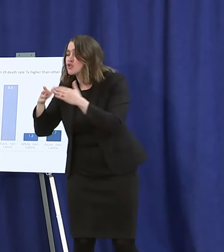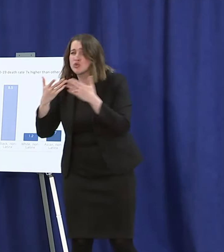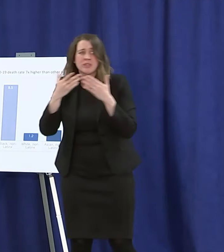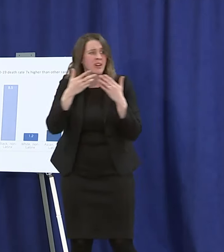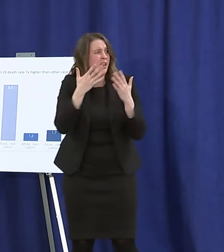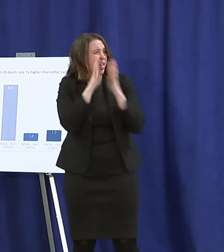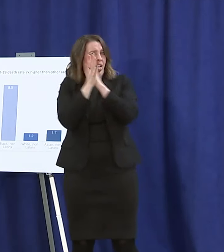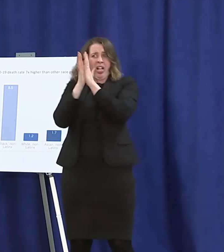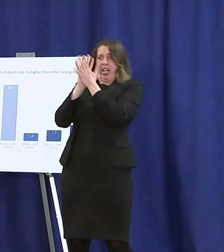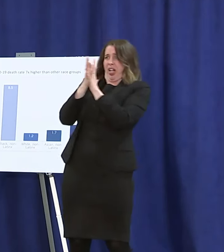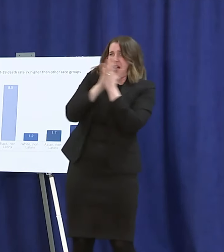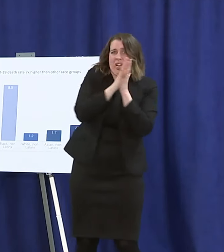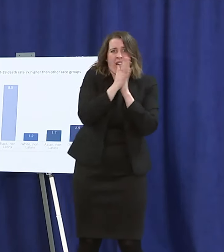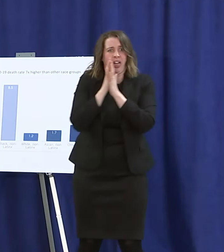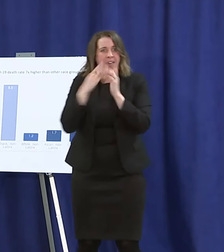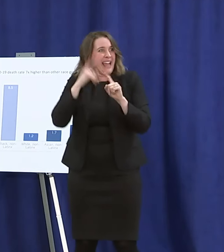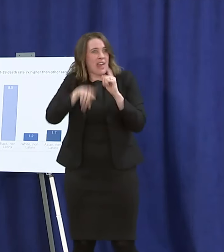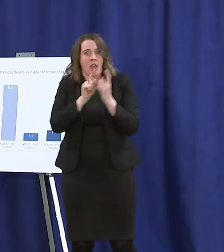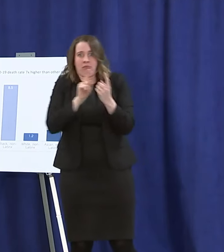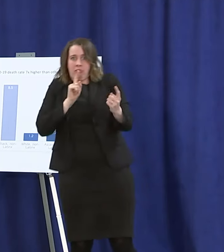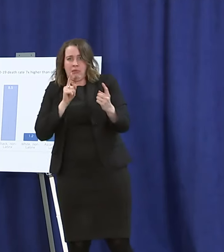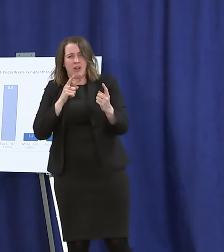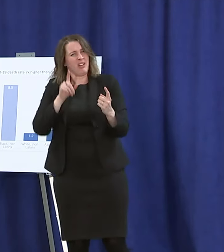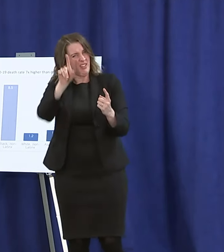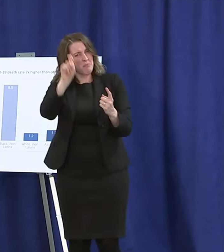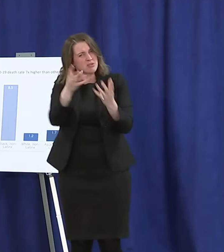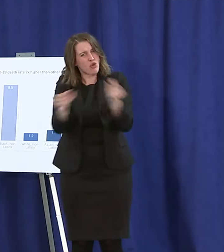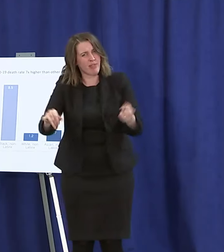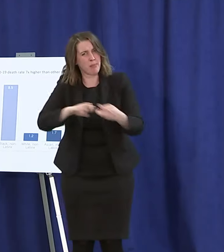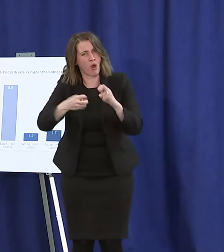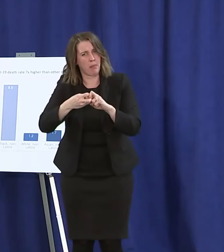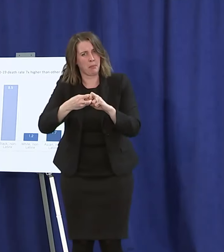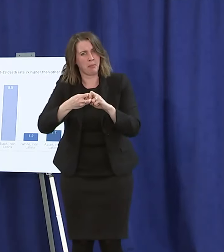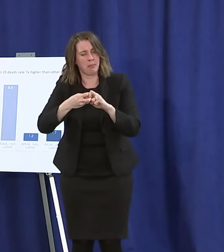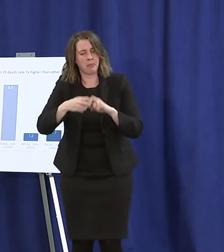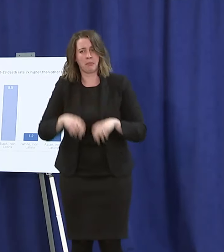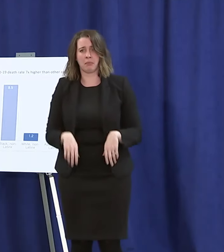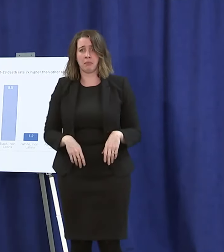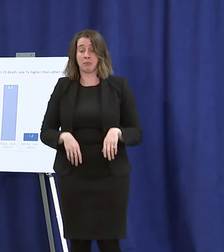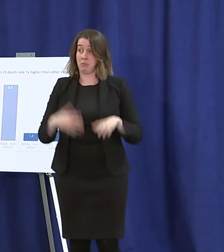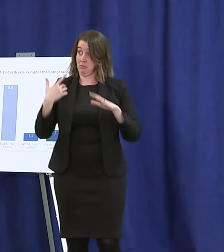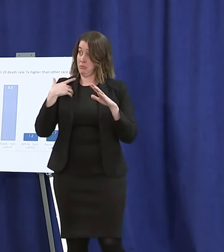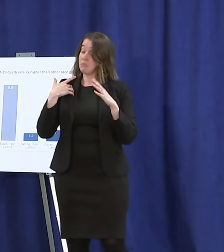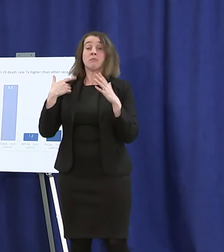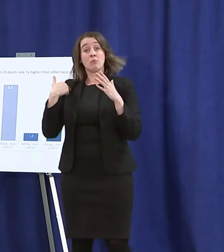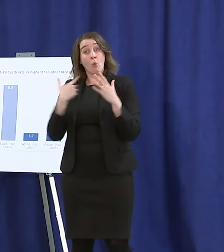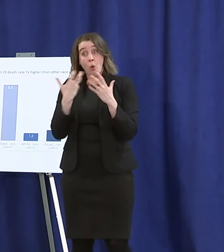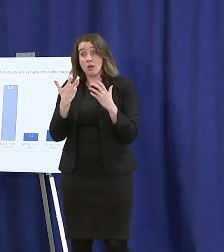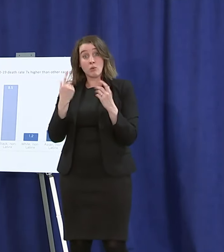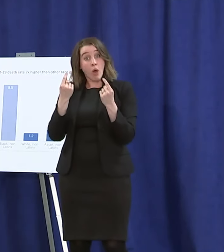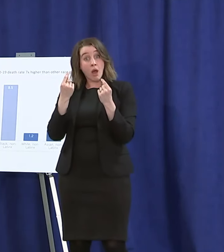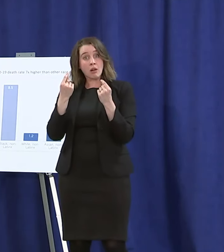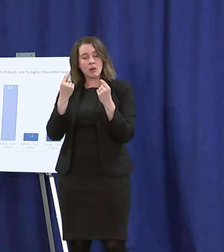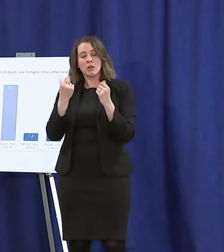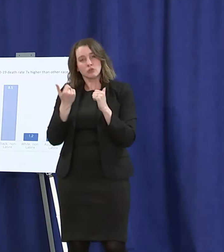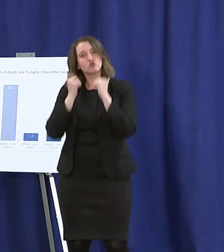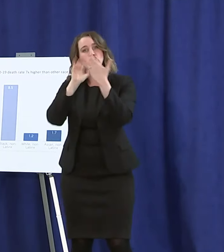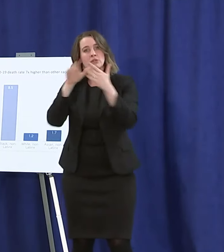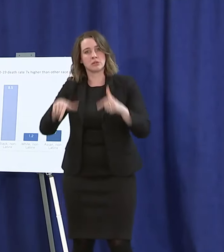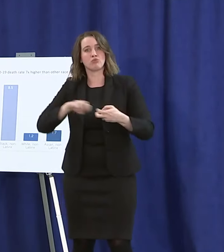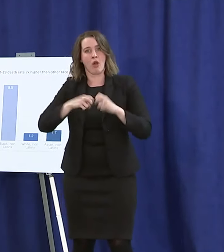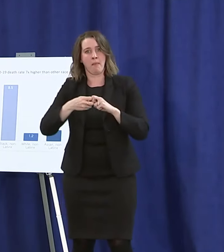stores, and we must solve that too. Our challenge right now is to immediately address this issue.